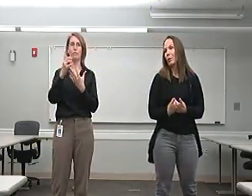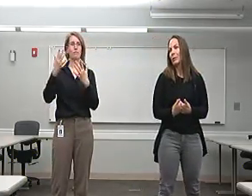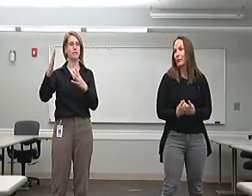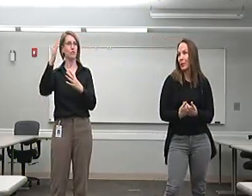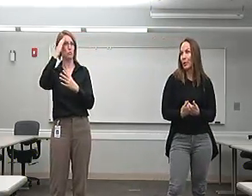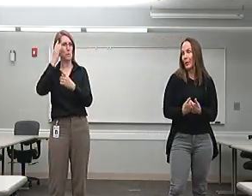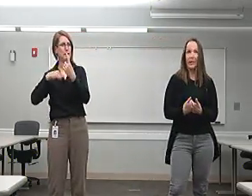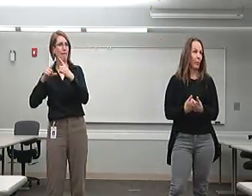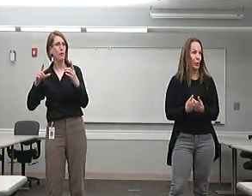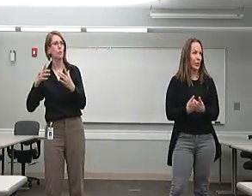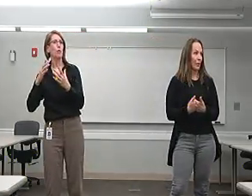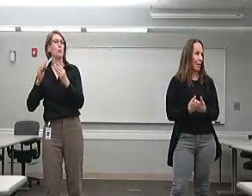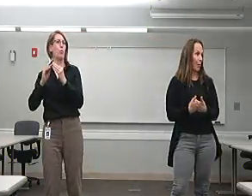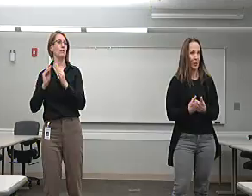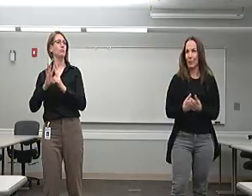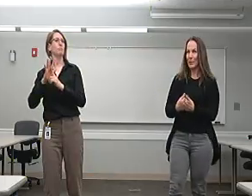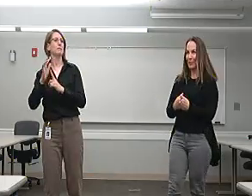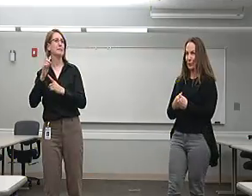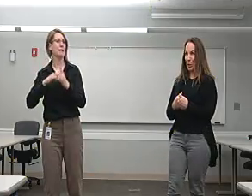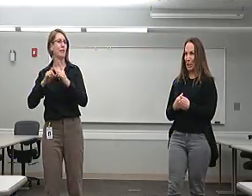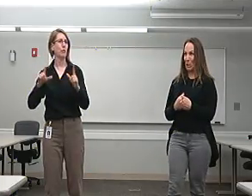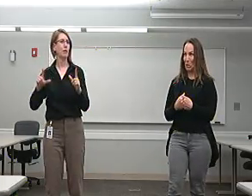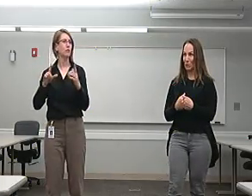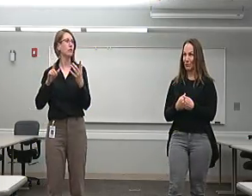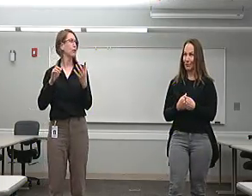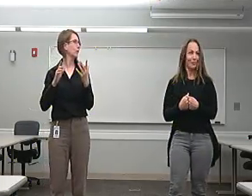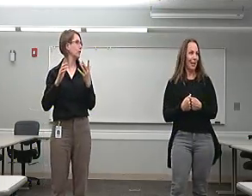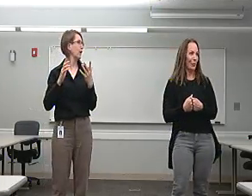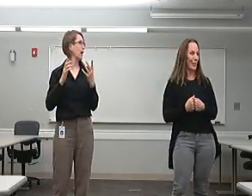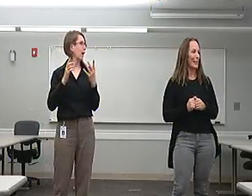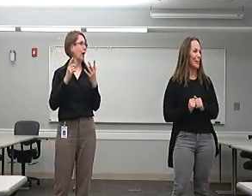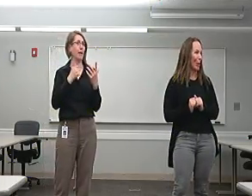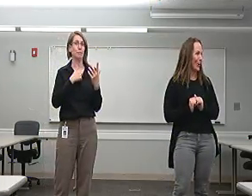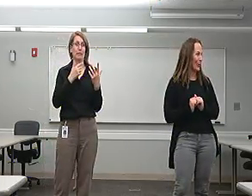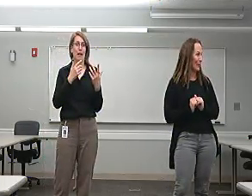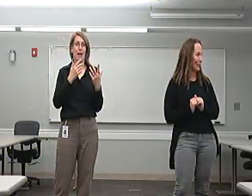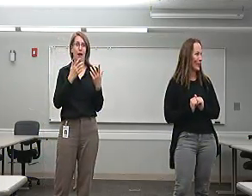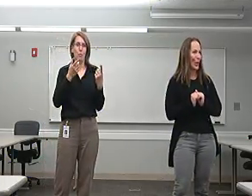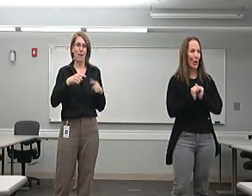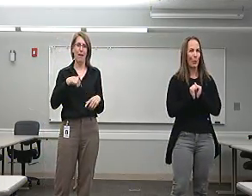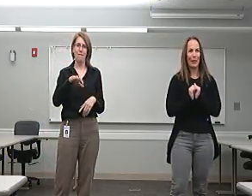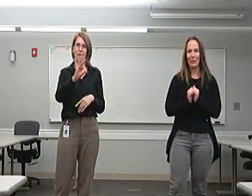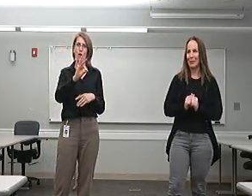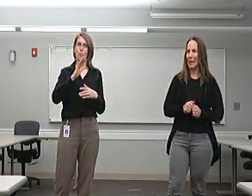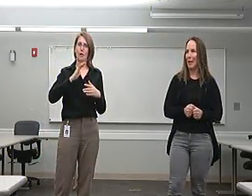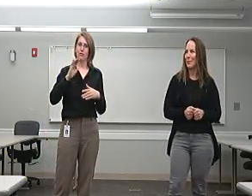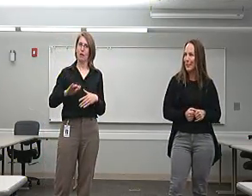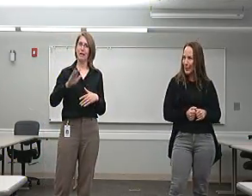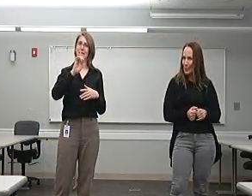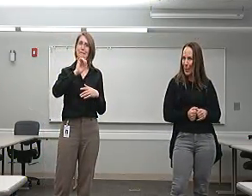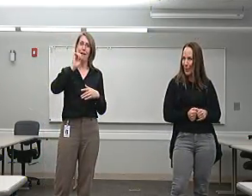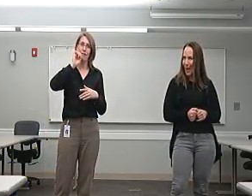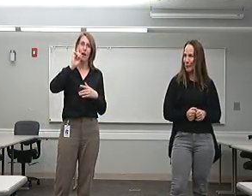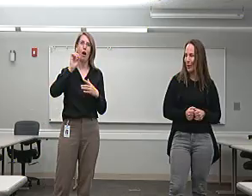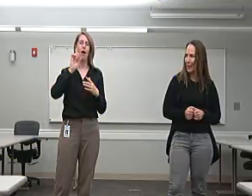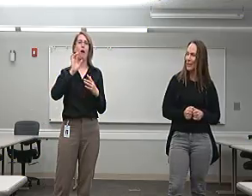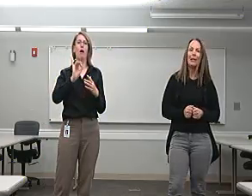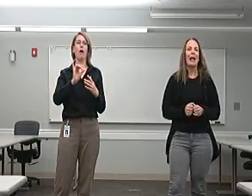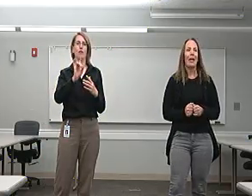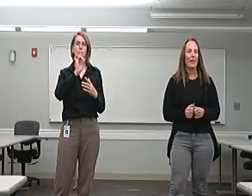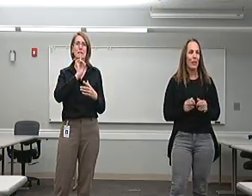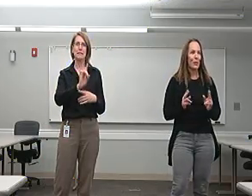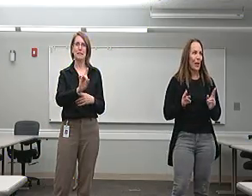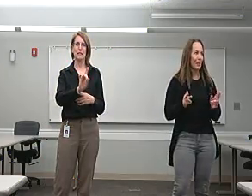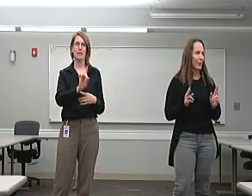deaf person. Oh, you've been deaf for a year and we didn't know? We feel kind of silly about that, right? And then there's kind of